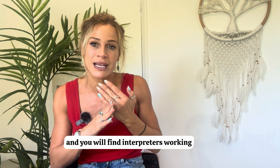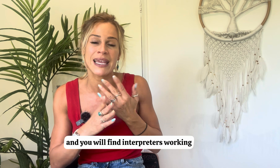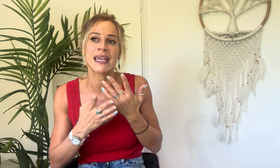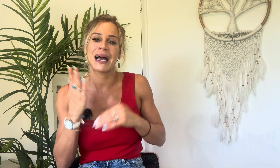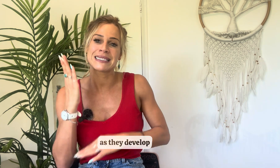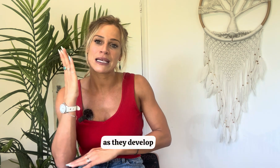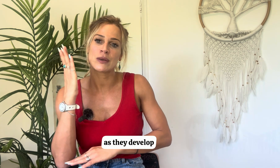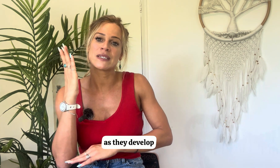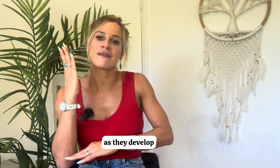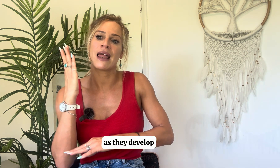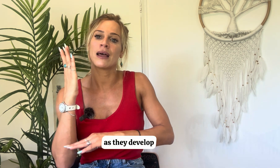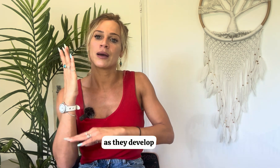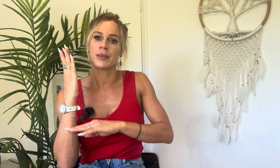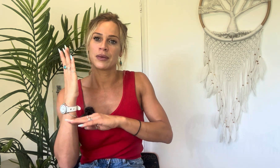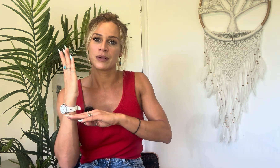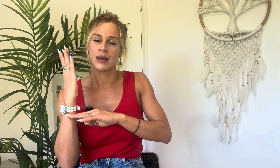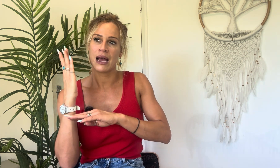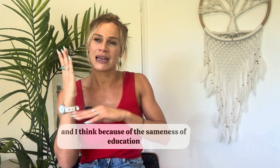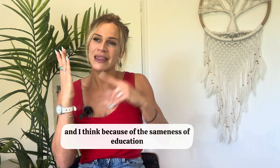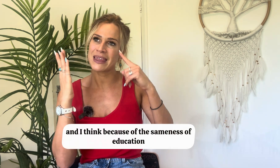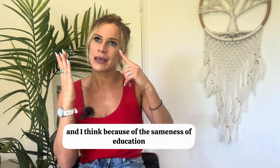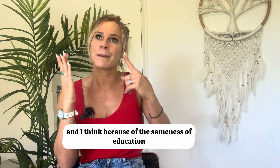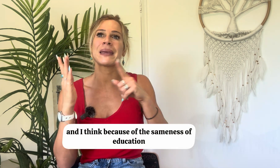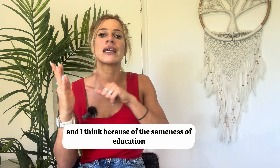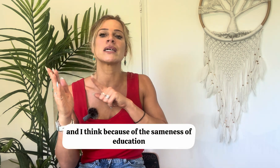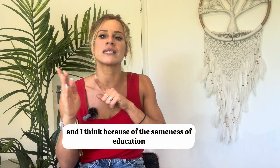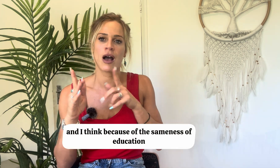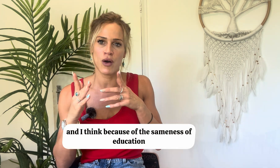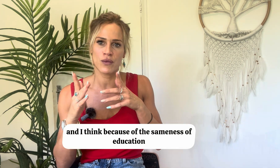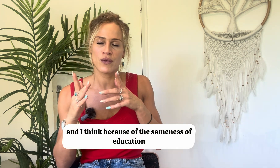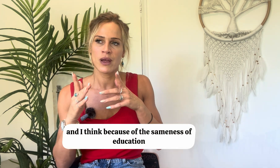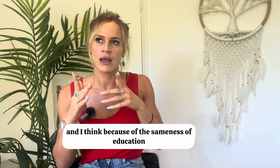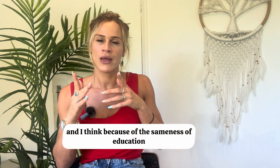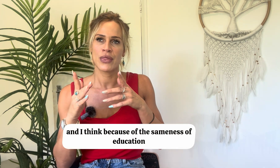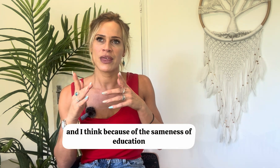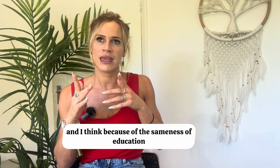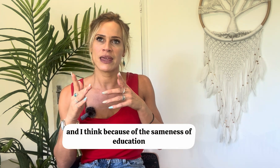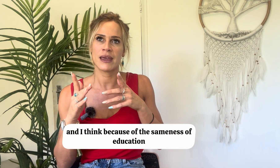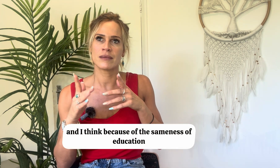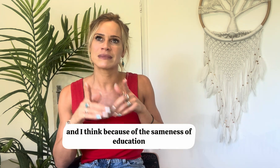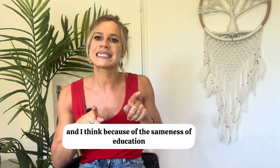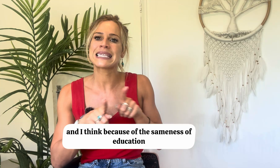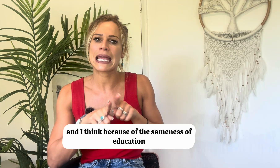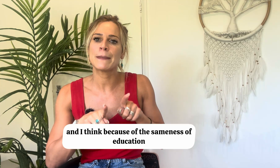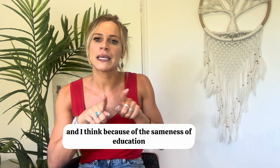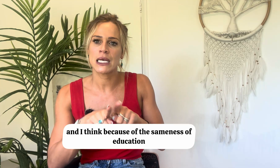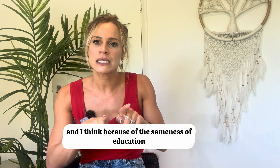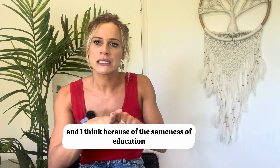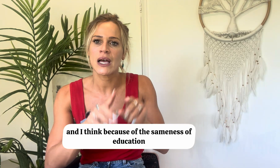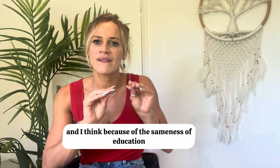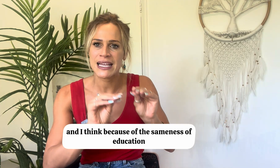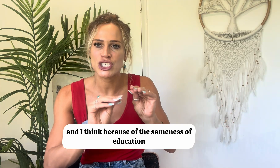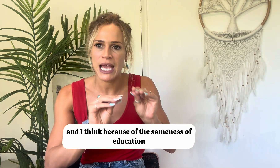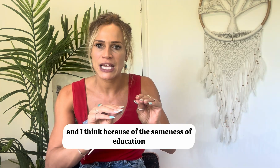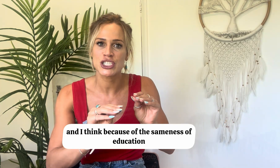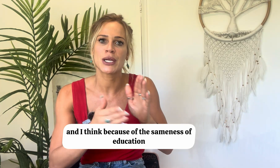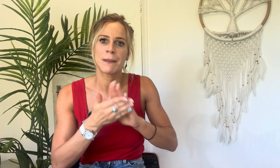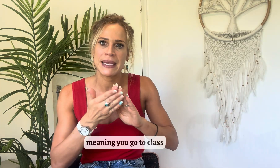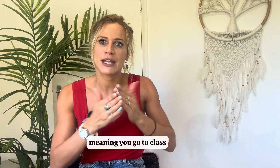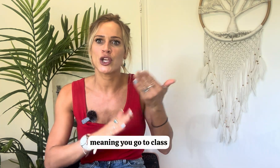working as they develop. And I think because of the sameness of education, meaning you